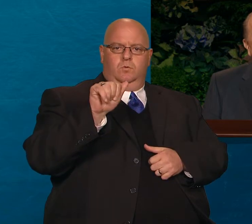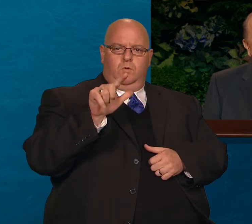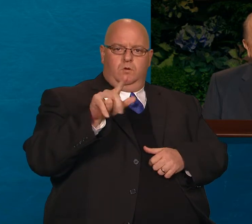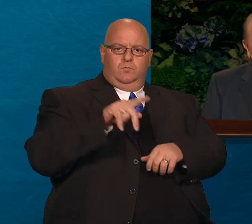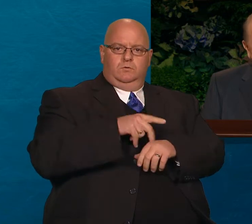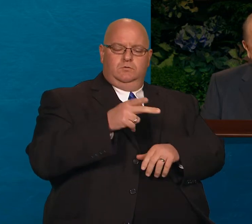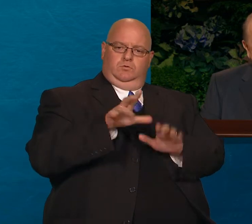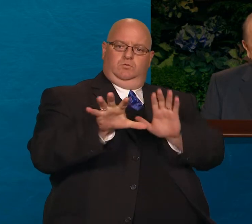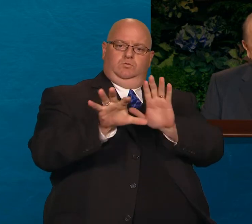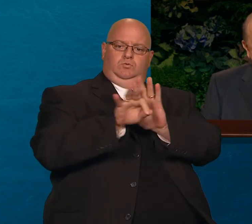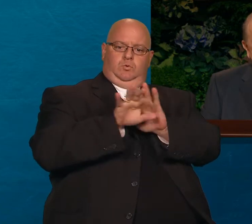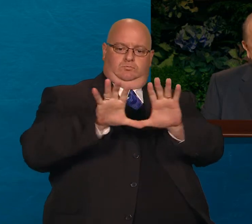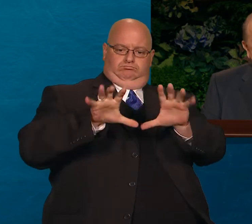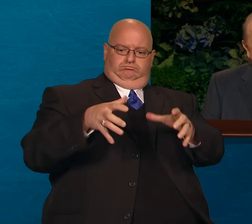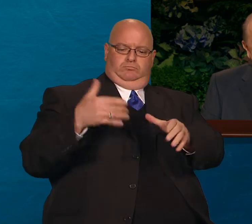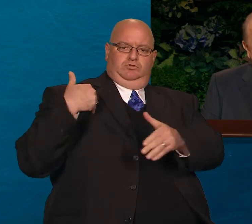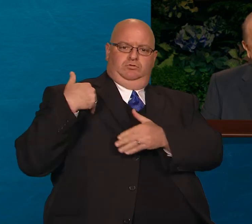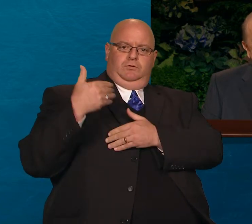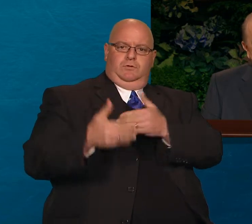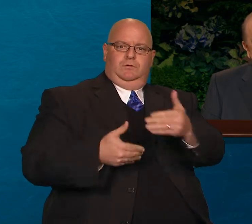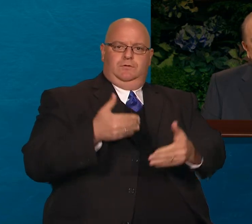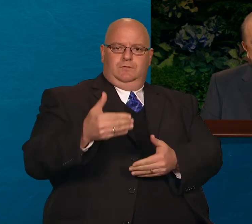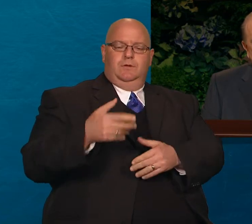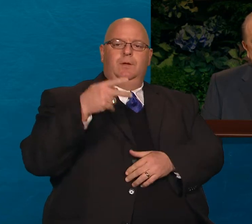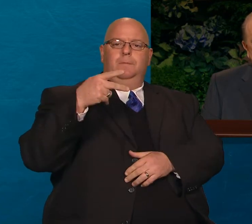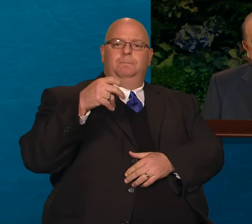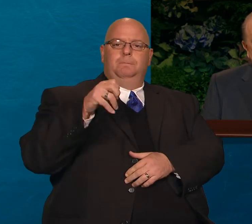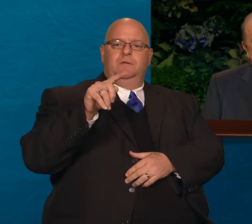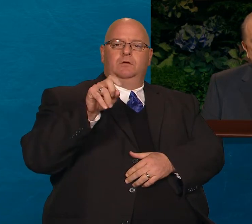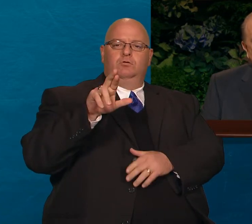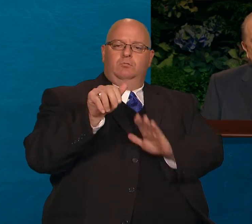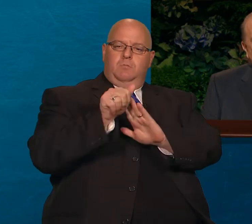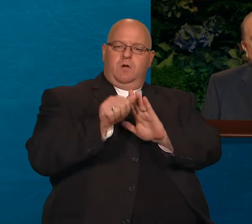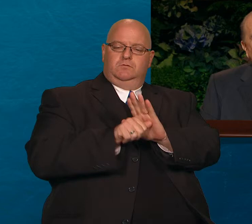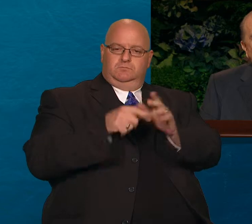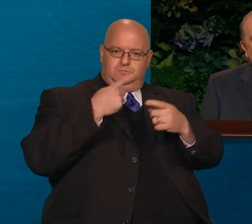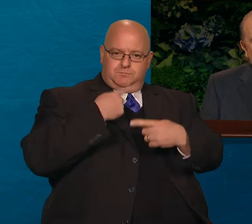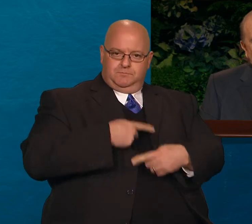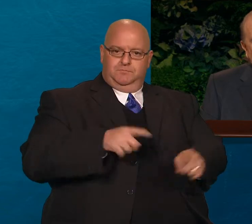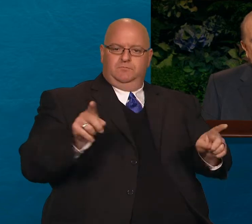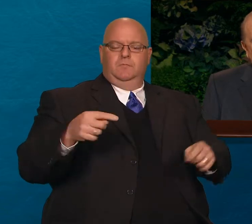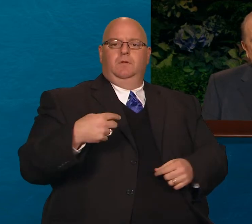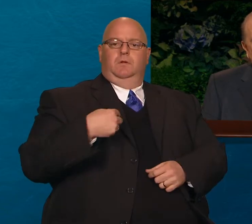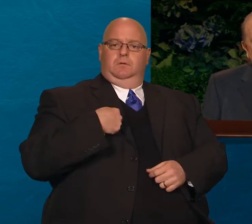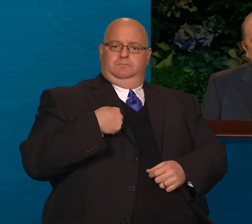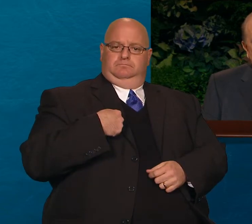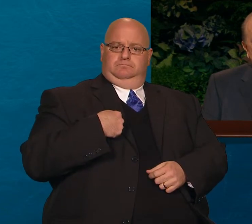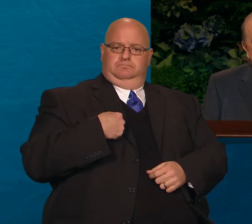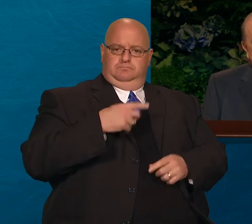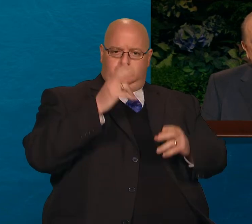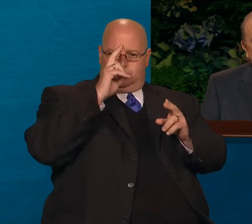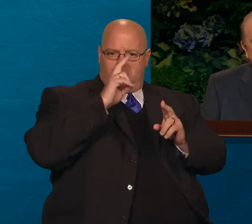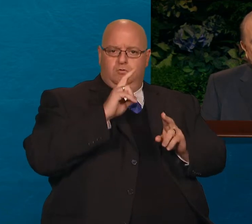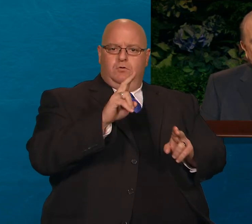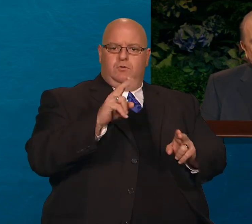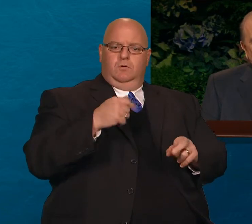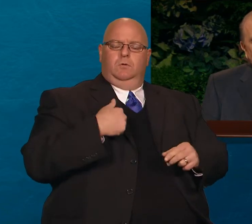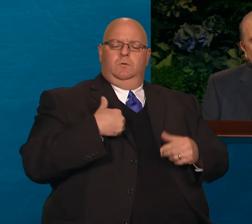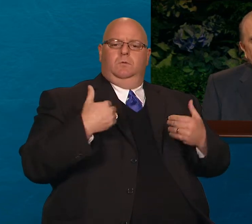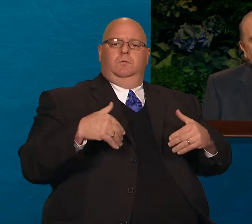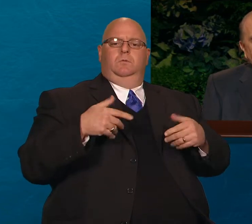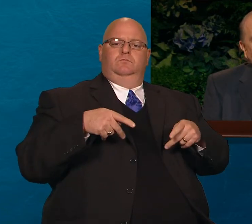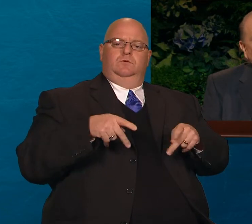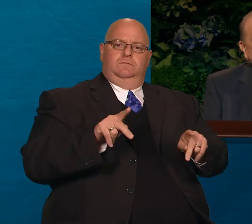a chosen generation, as the Apostle Peter declared. I'm honored to have the privilege to address